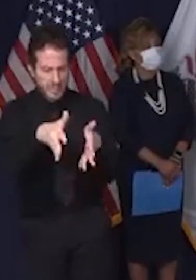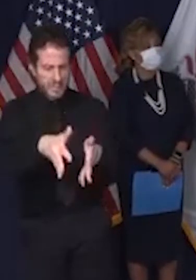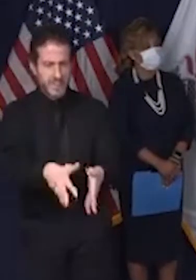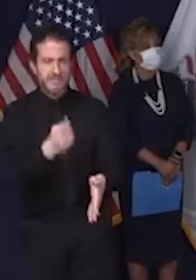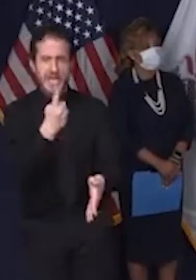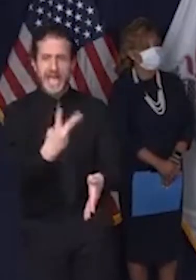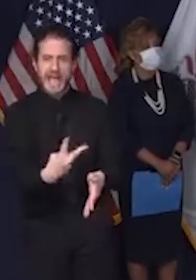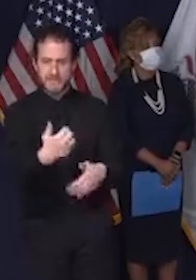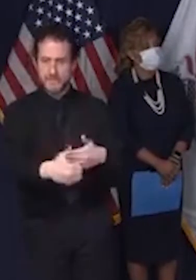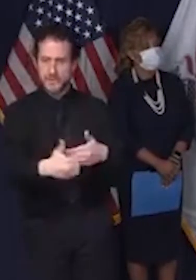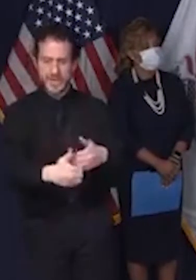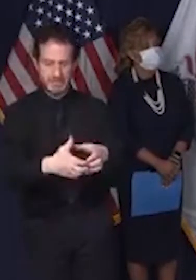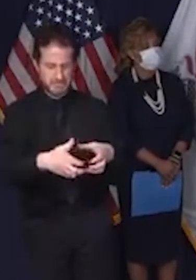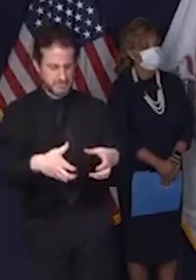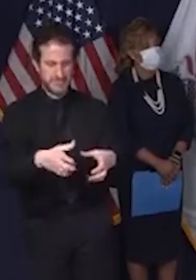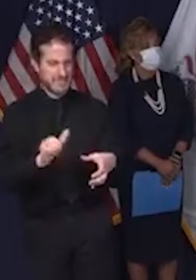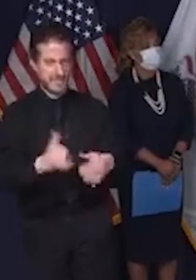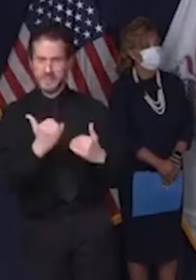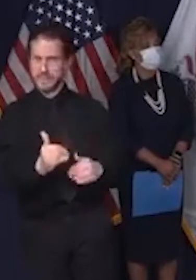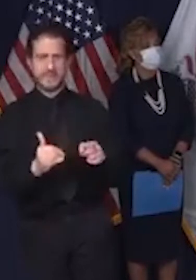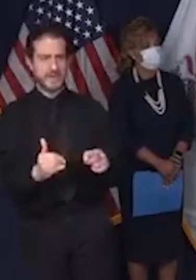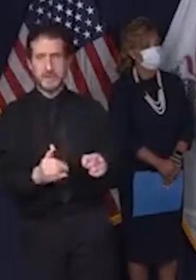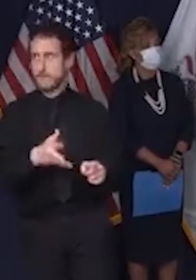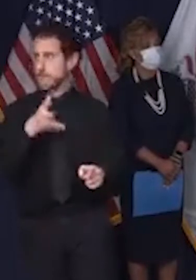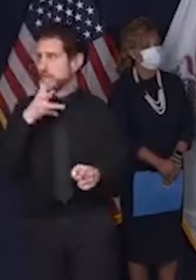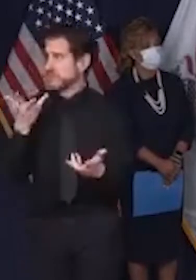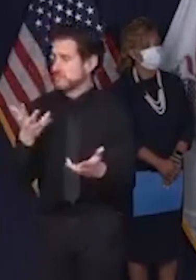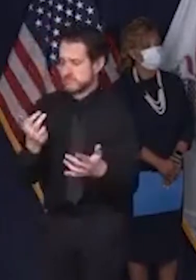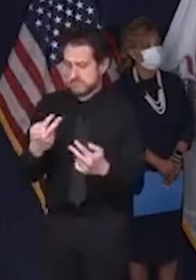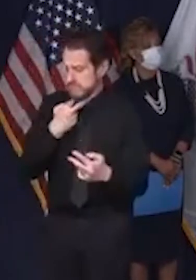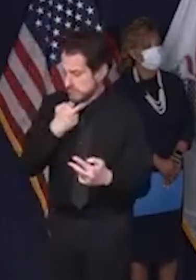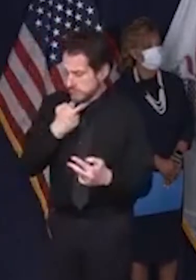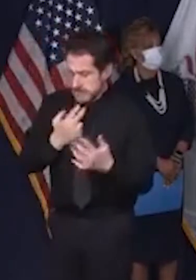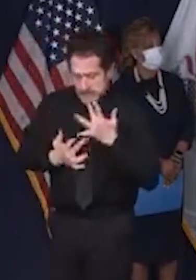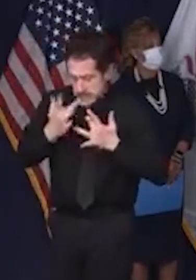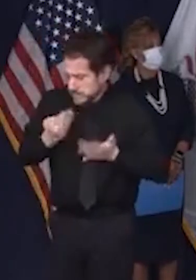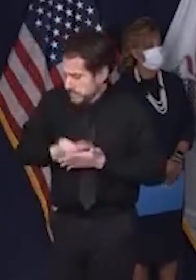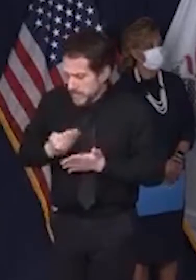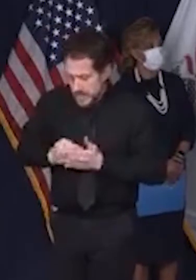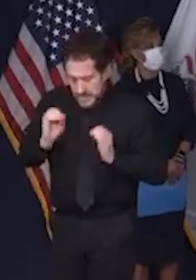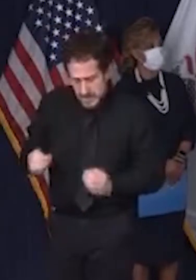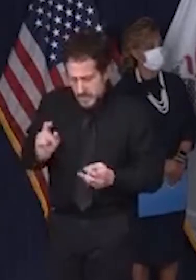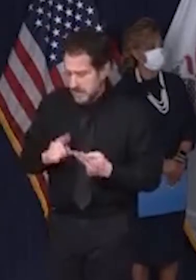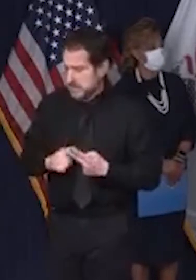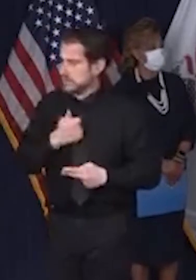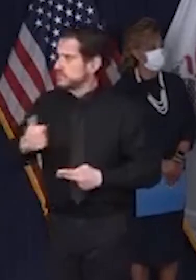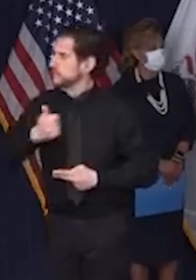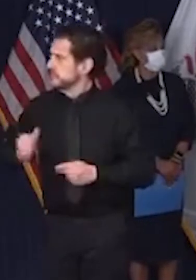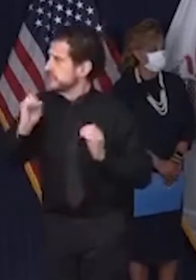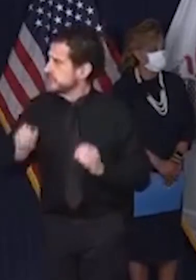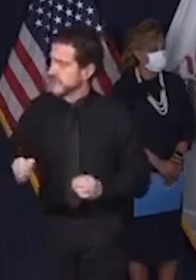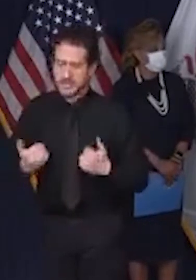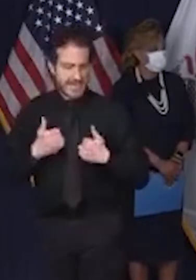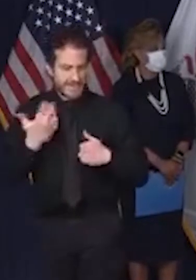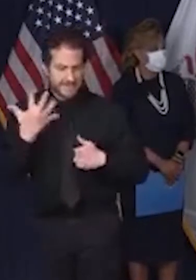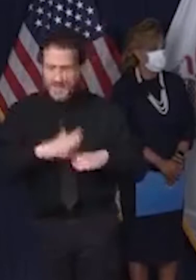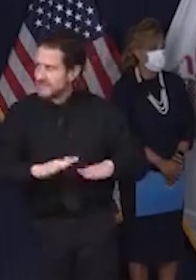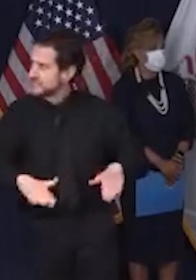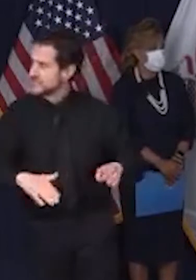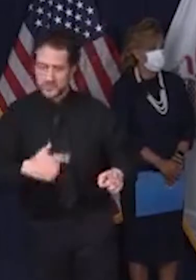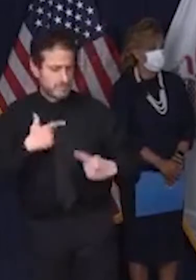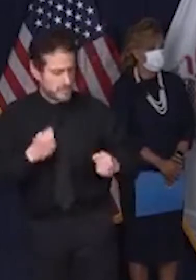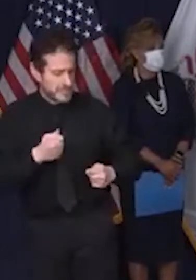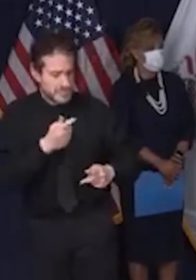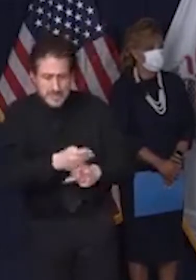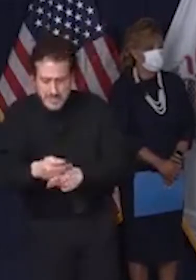left with a mother that had no resources, no transportation, five children that she was